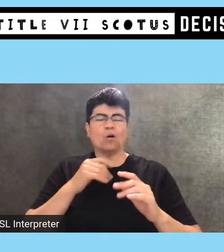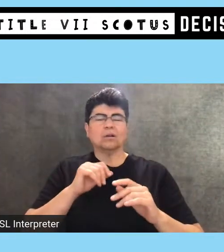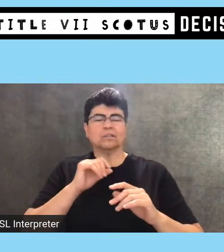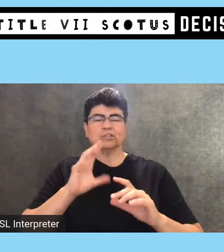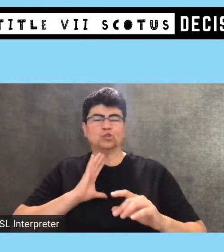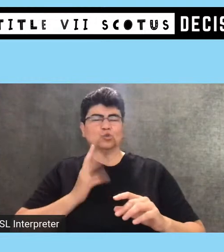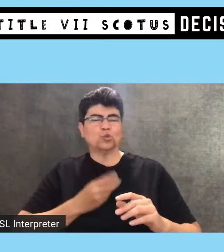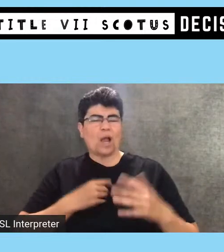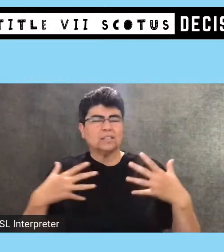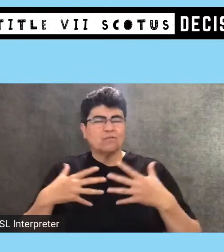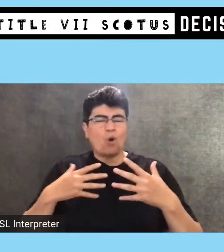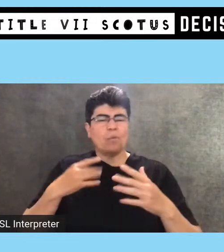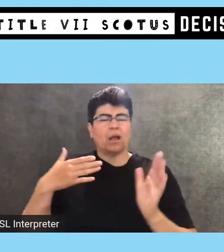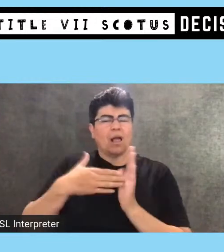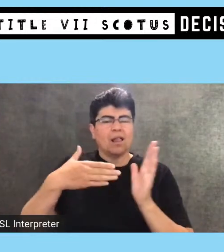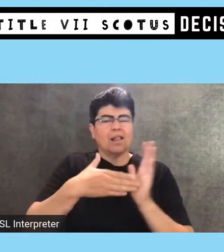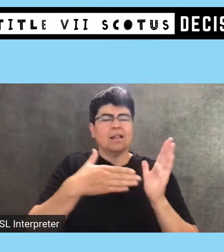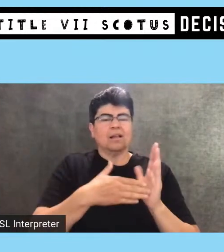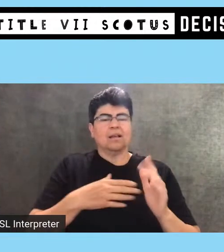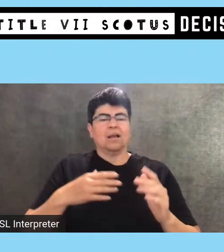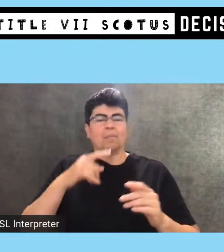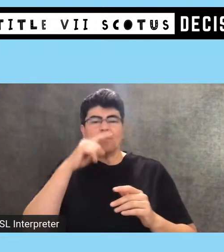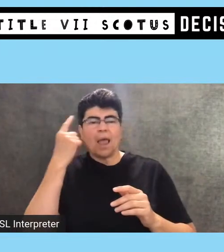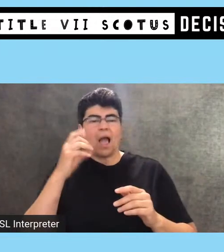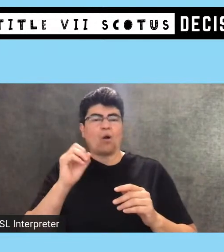transphobic, anti-Black, or racist.